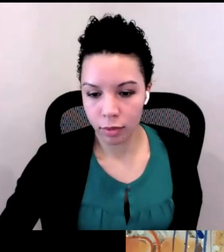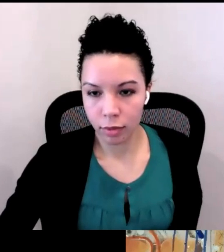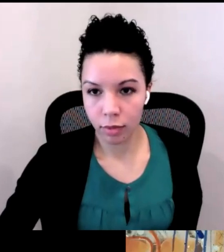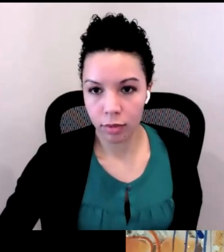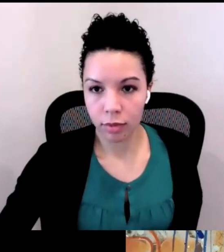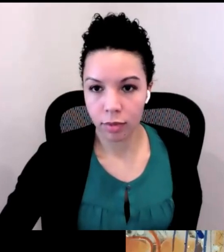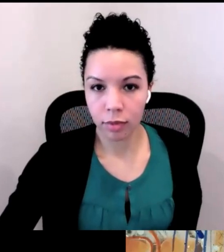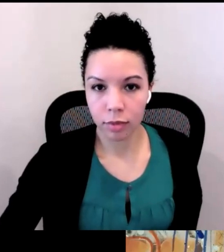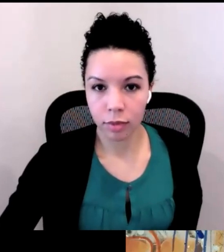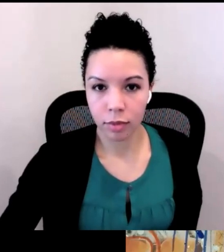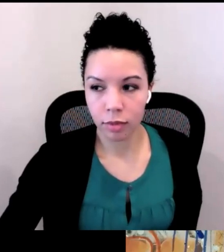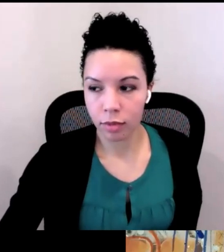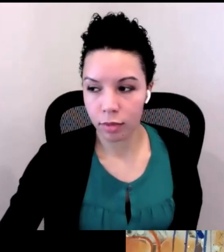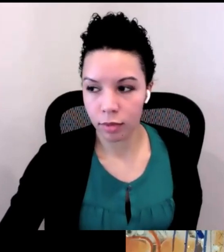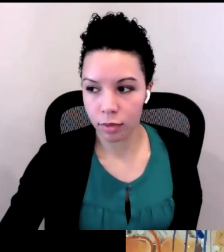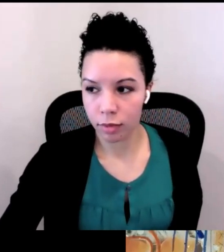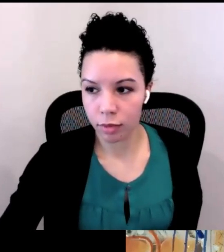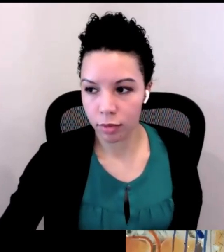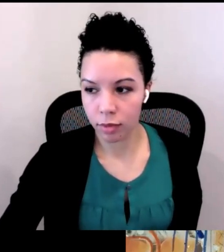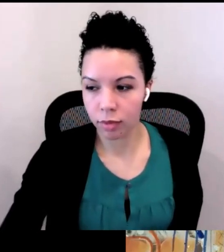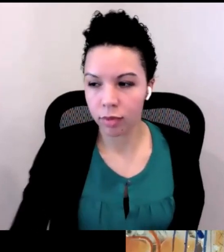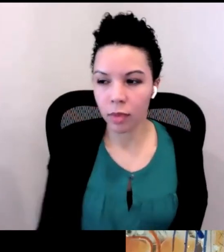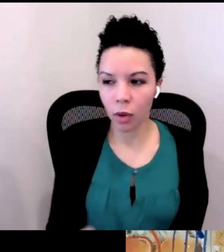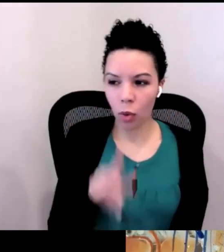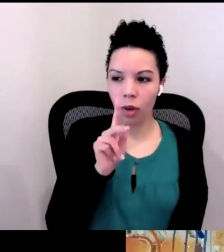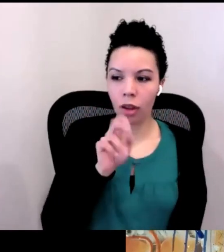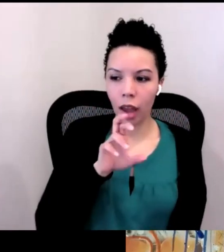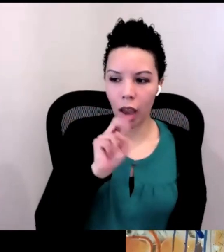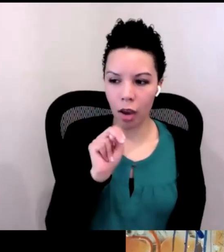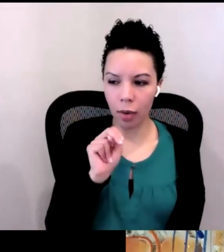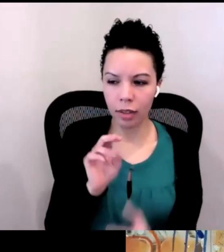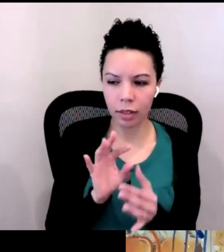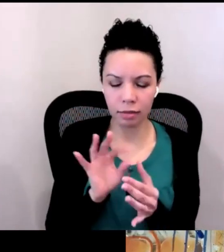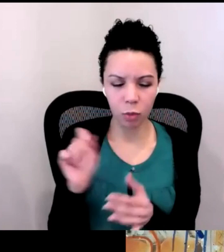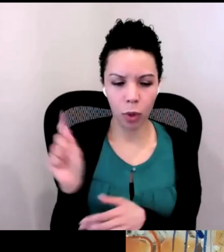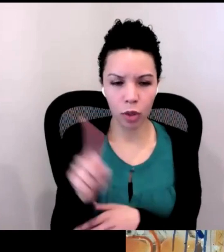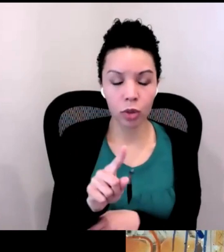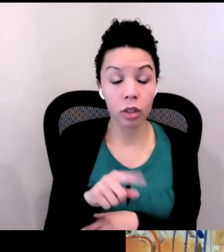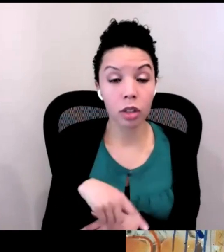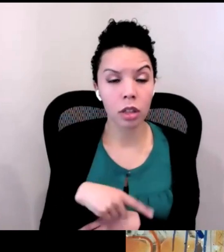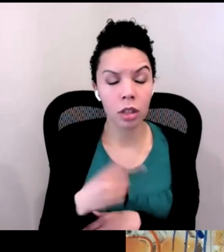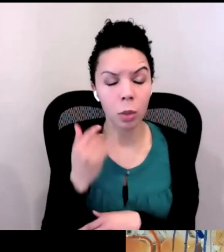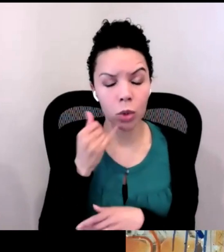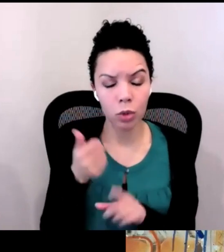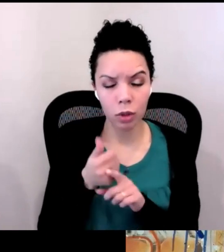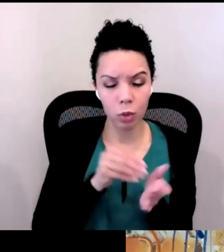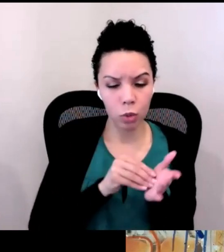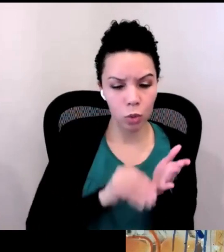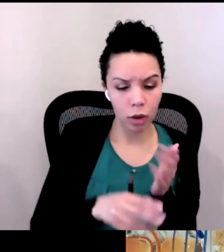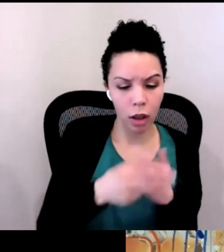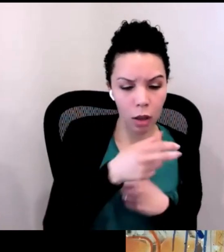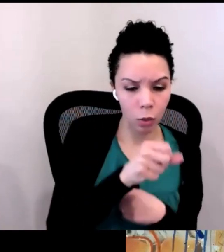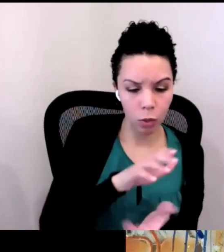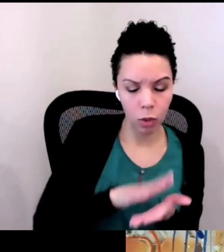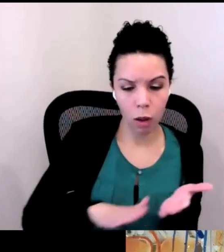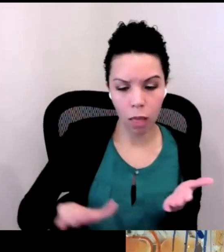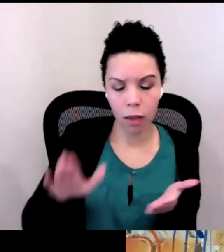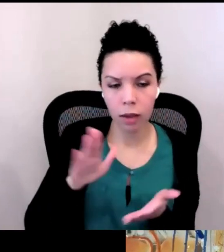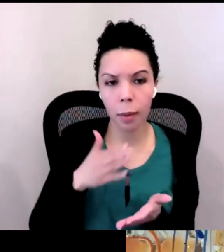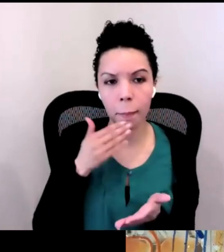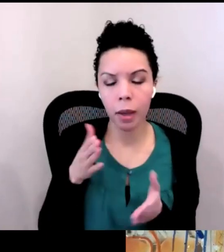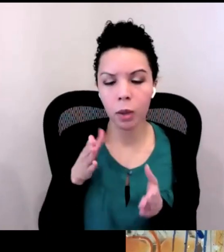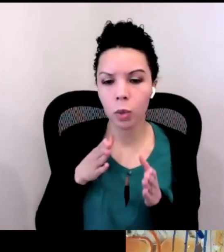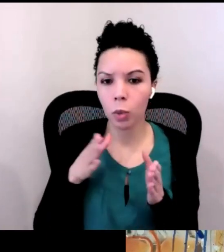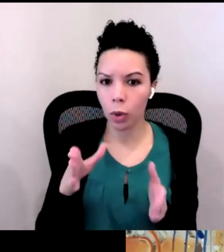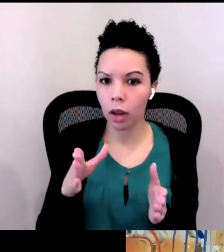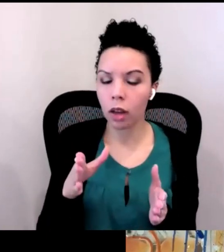Slothalber. Hopefully I'm pronouncing that right. And she said, if you're a student in high school or college, what is the best way to start to get